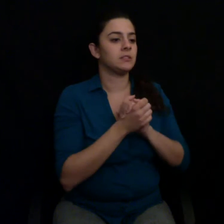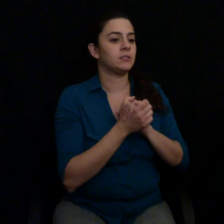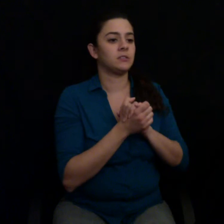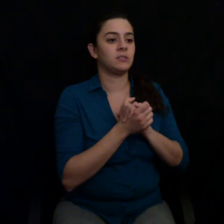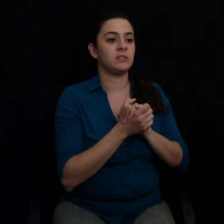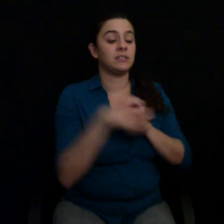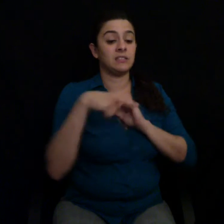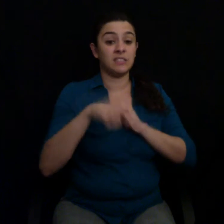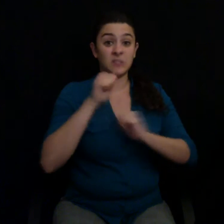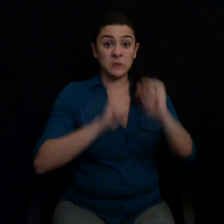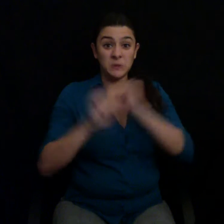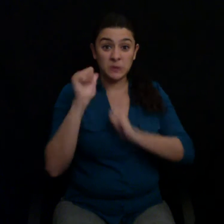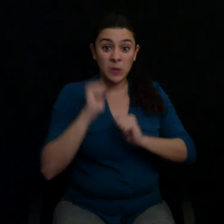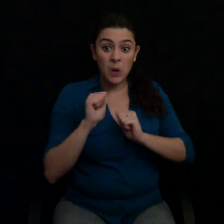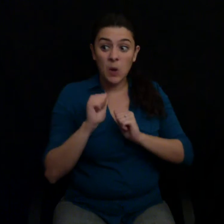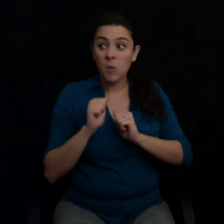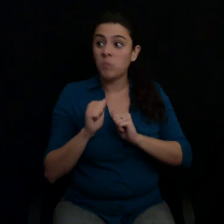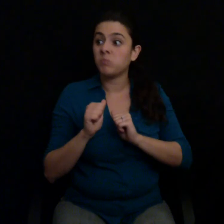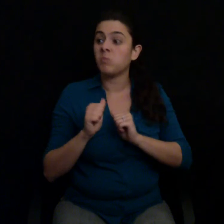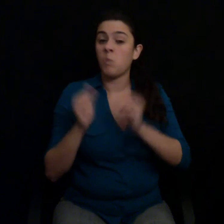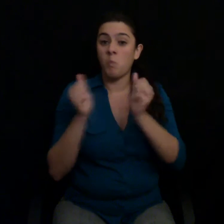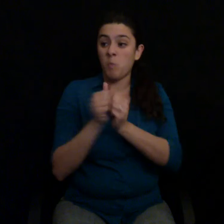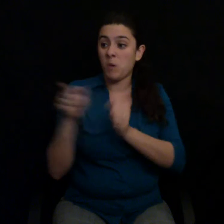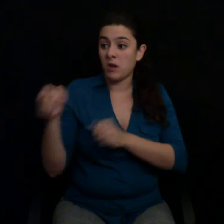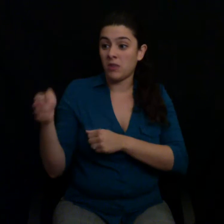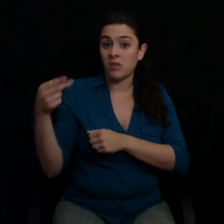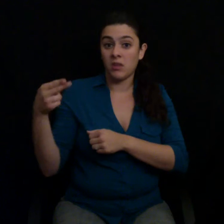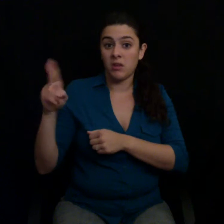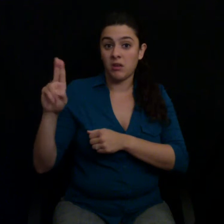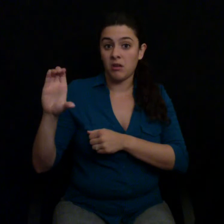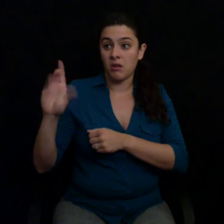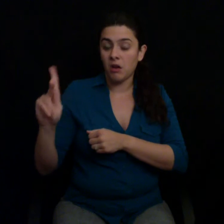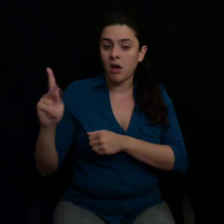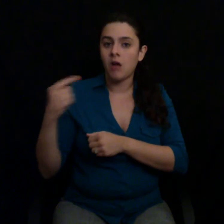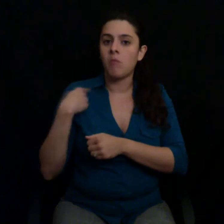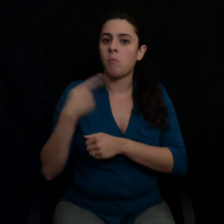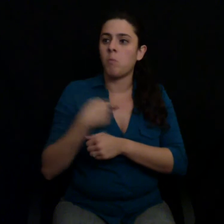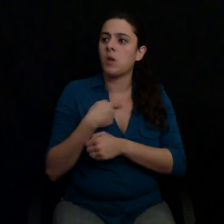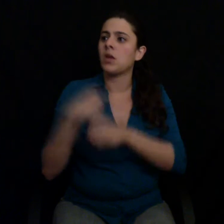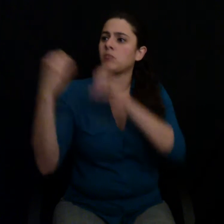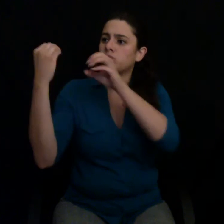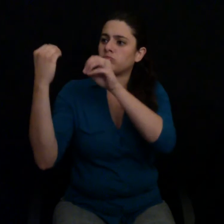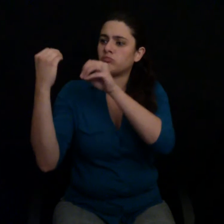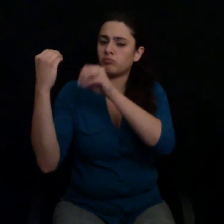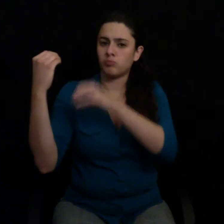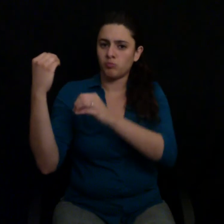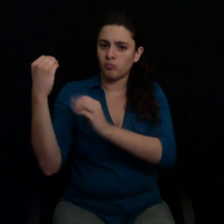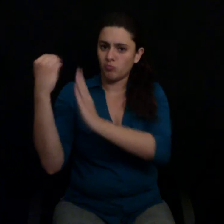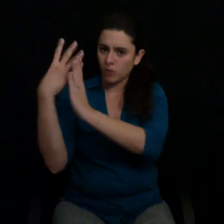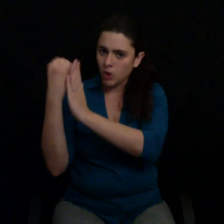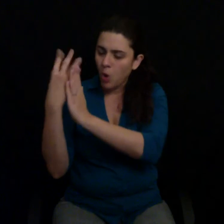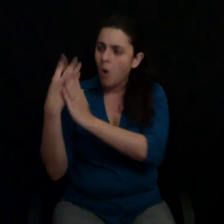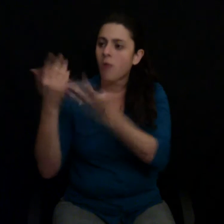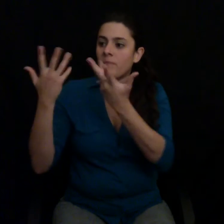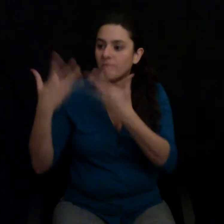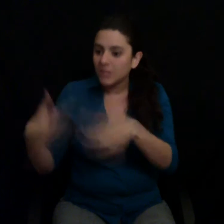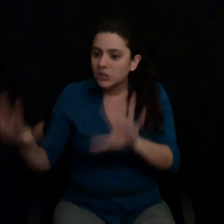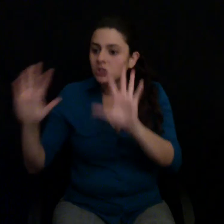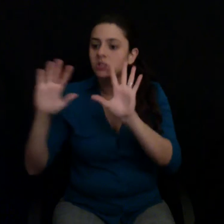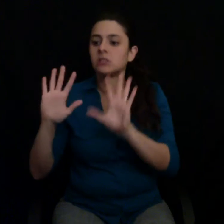that you're about to hear before seeing these comments, and honestly, at first, we did not know what to do, so we ultimately decided to just ask